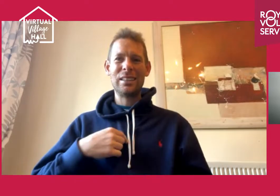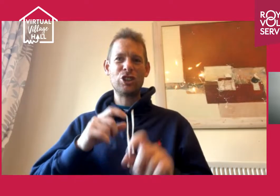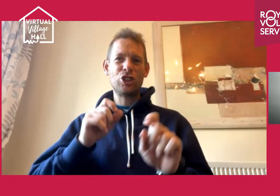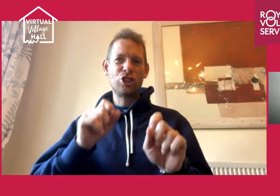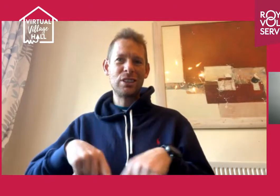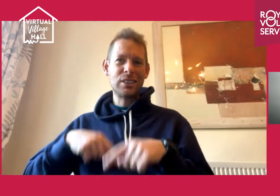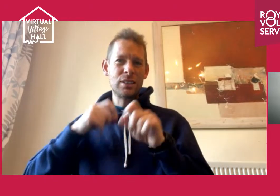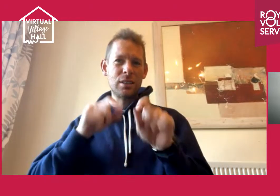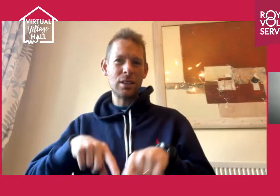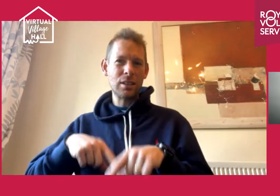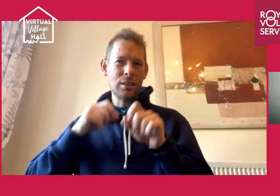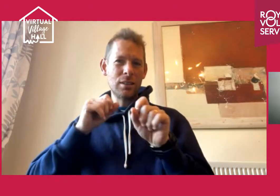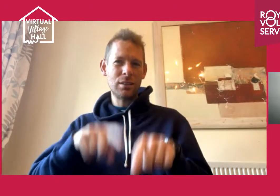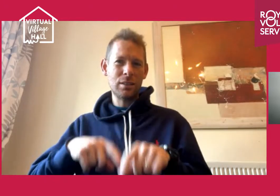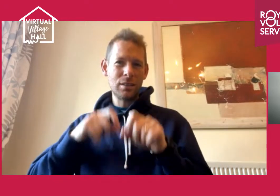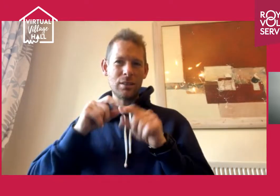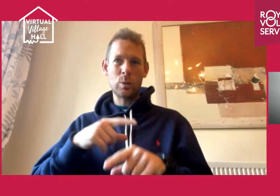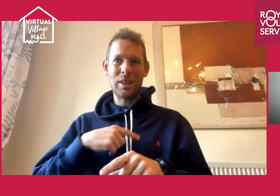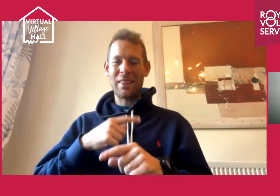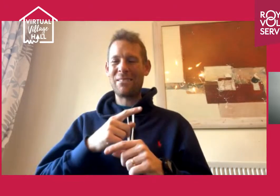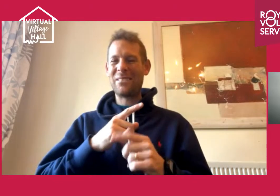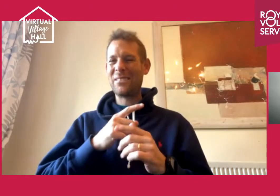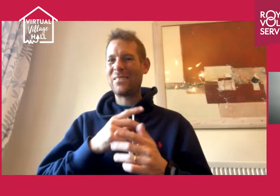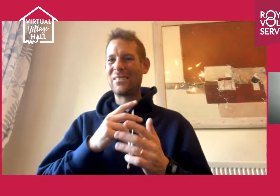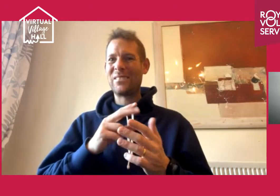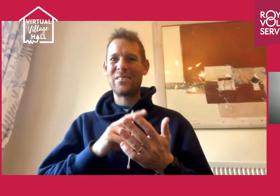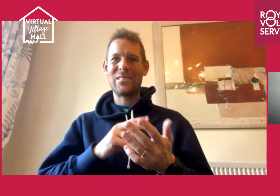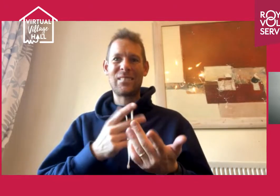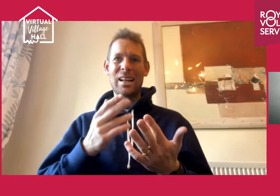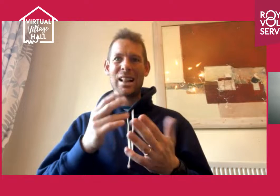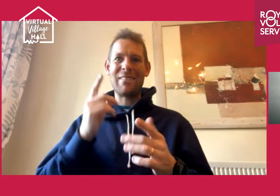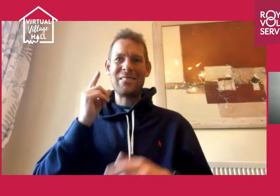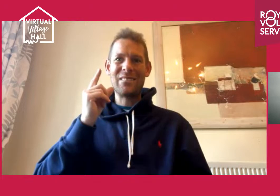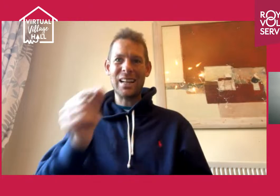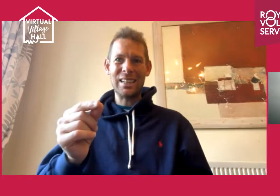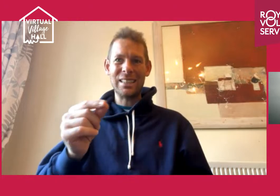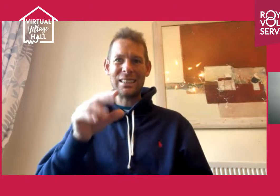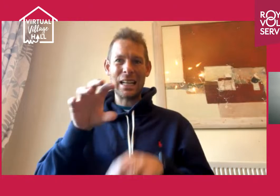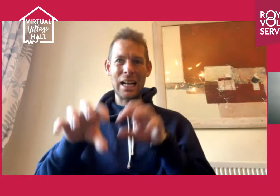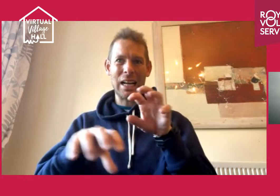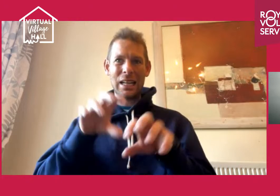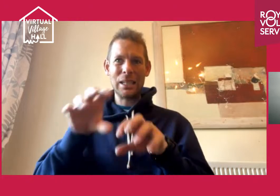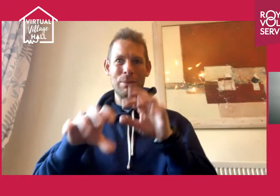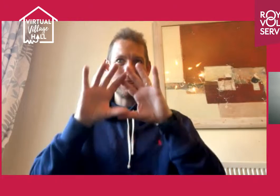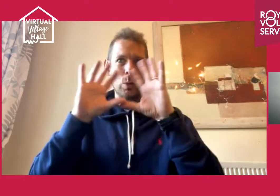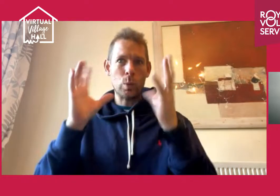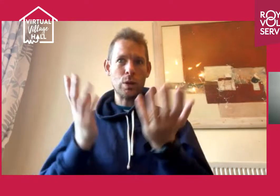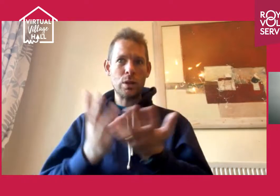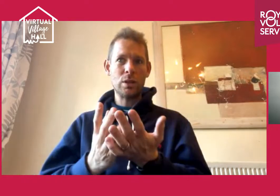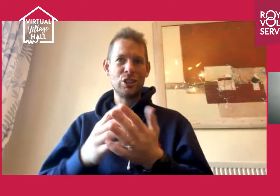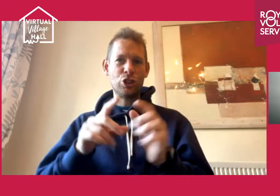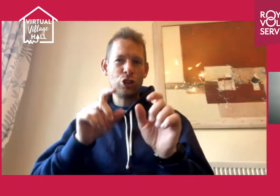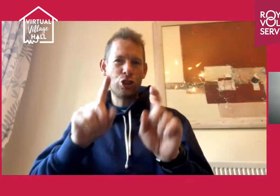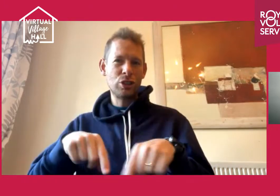wouldn't you? So this is how we sign cheetah, because they are the fastest animal in the world, aren't